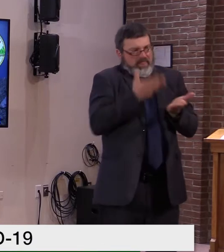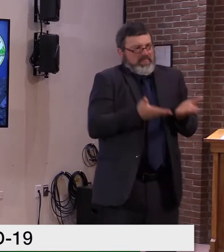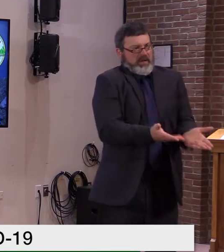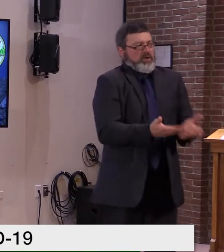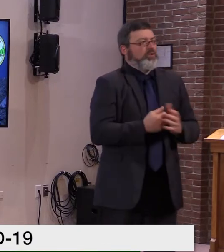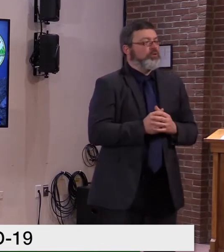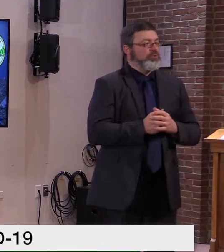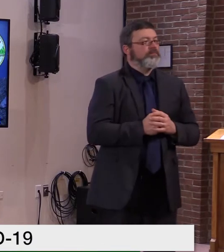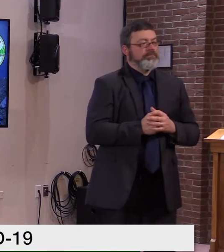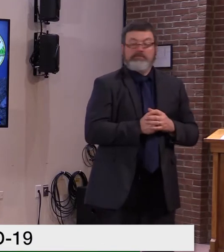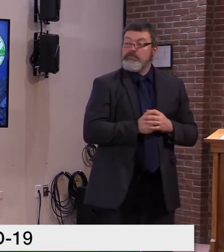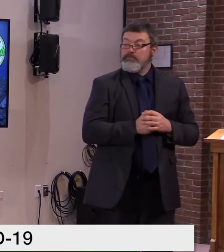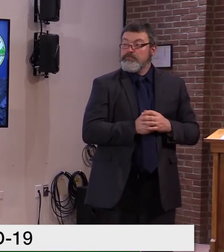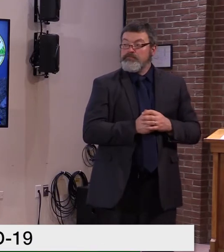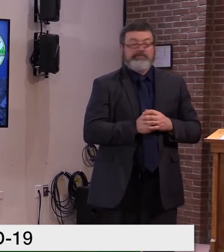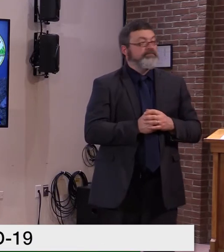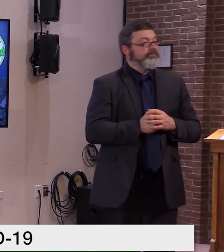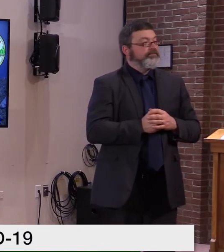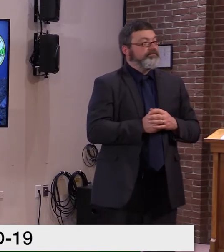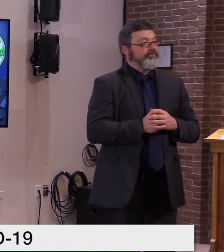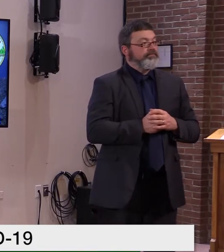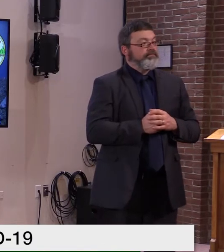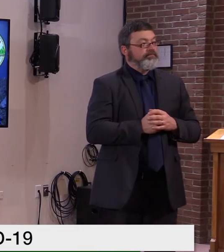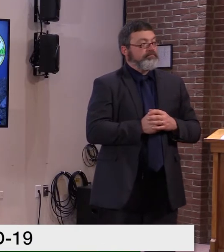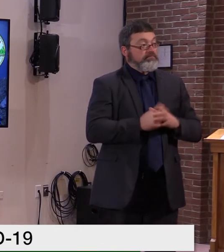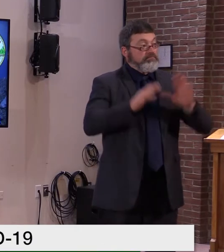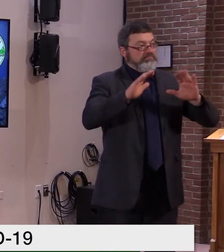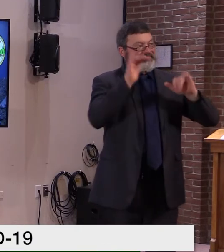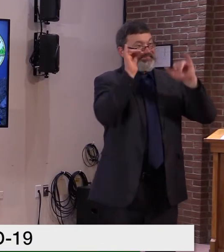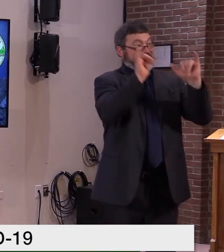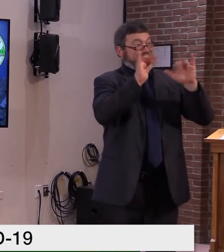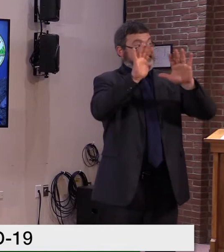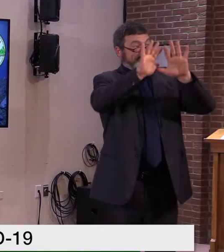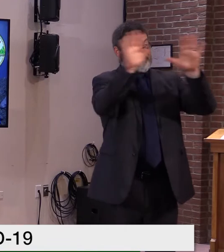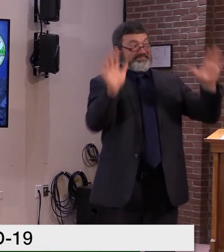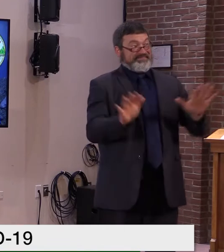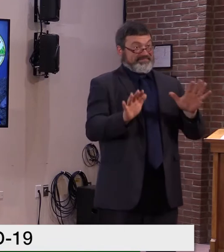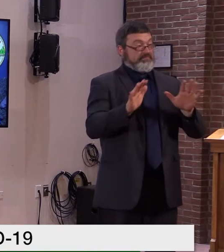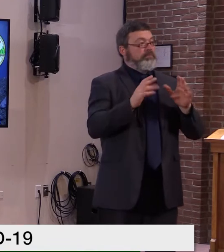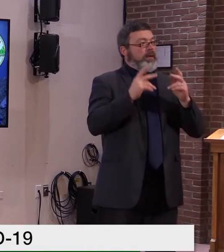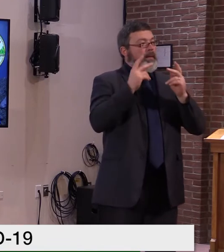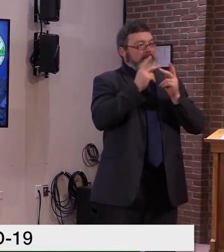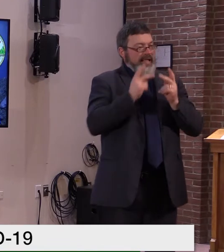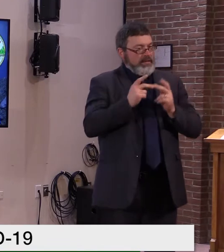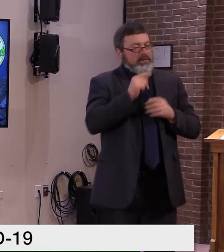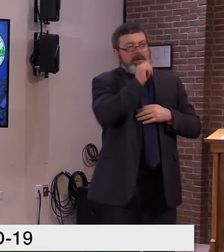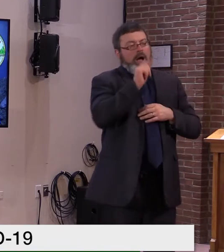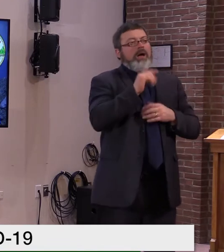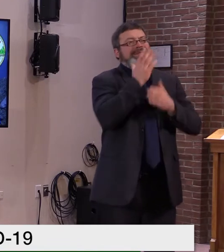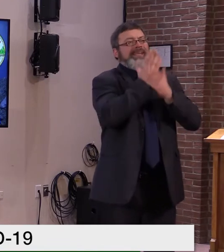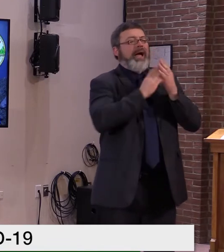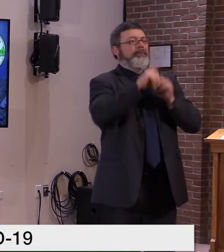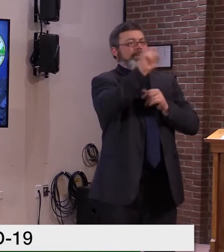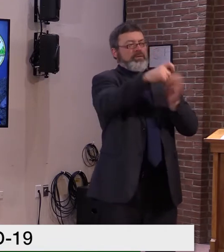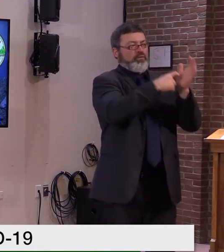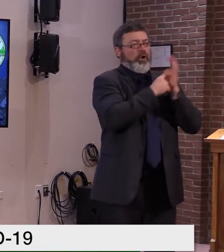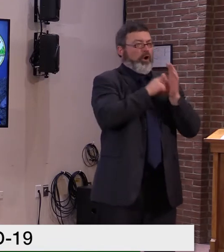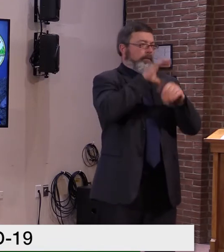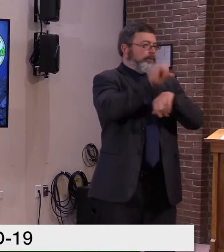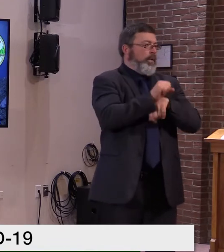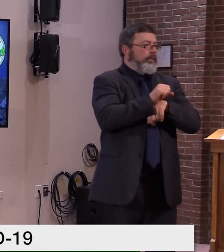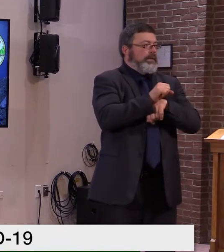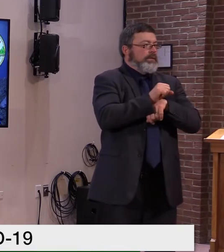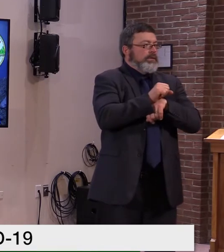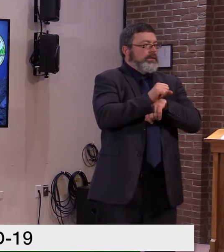limited space for walk-ins at the location. But the most important thing and the most efficient way is to get a test is to